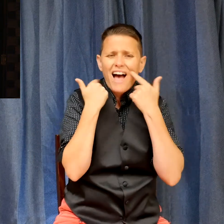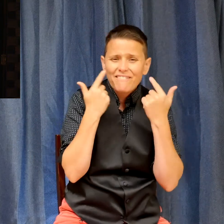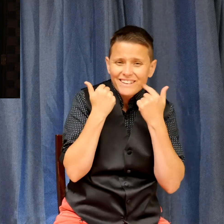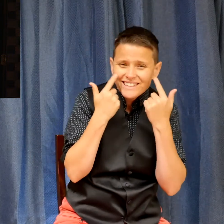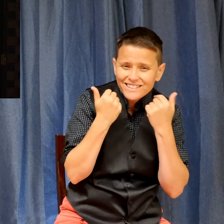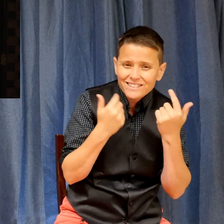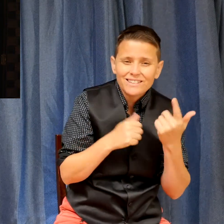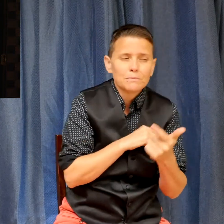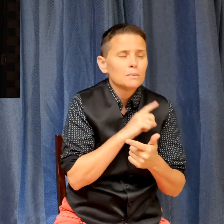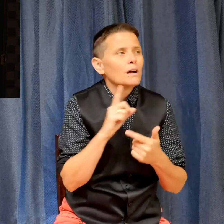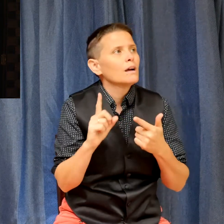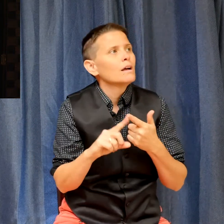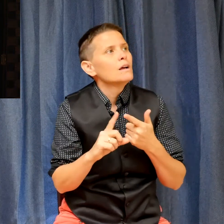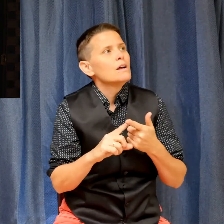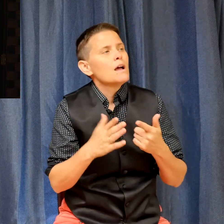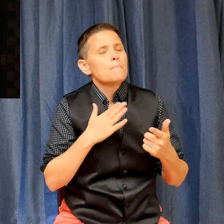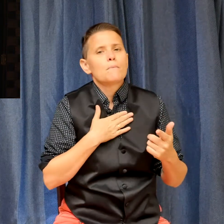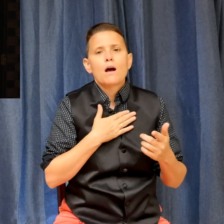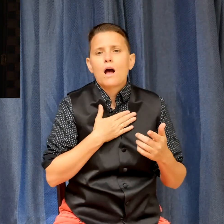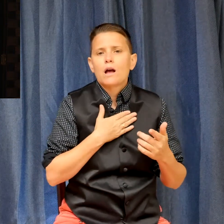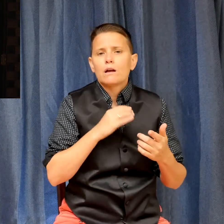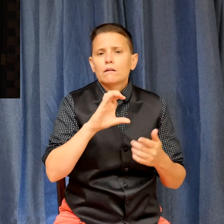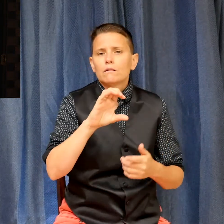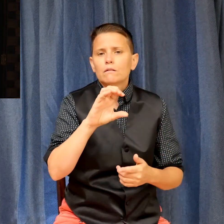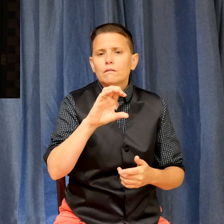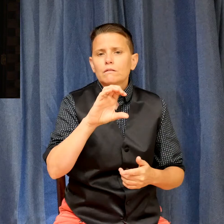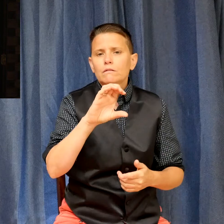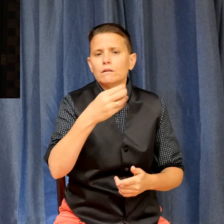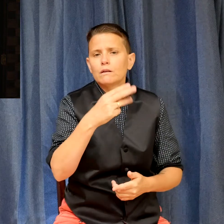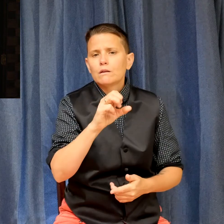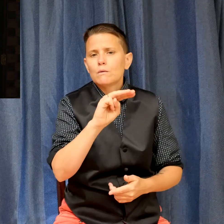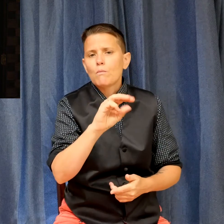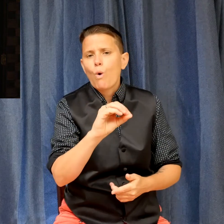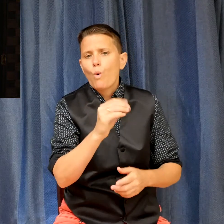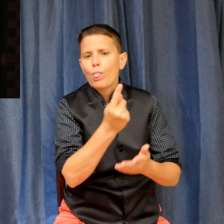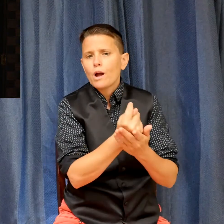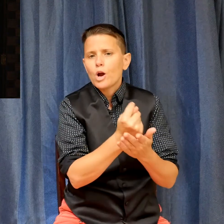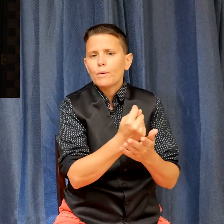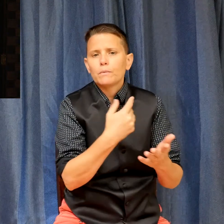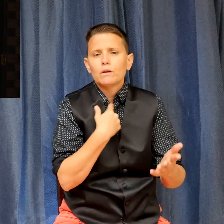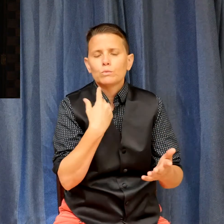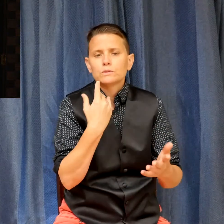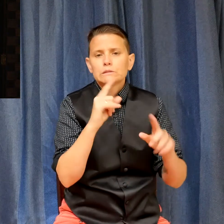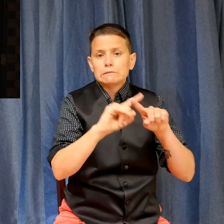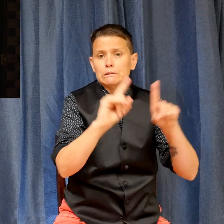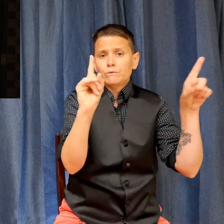Right. And my chemotherapy looked different than a lot of people's, but I tried to